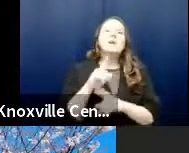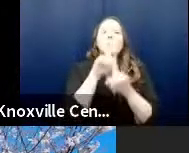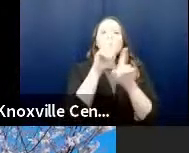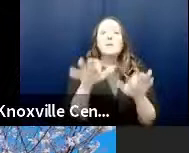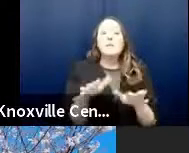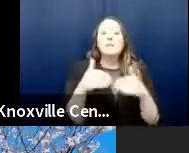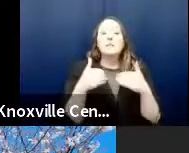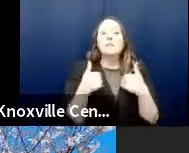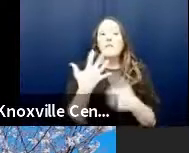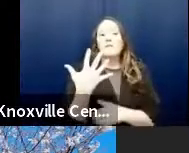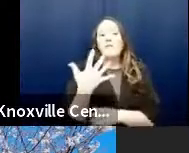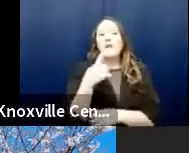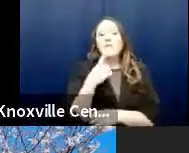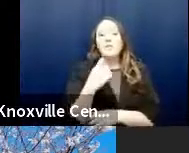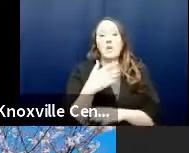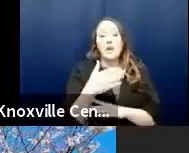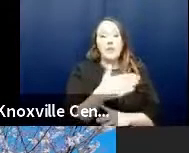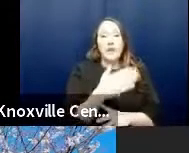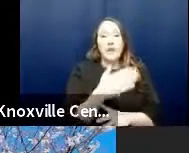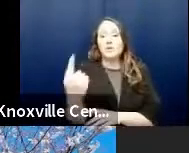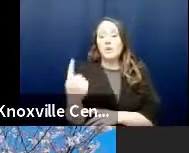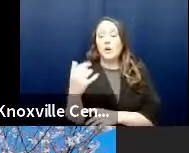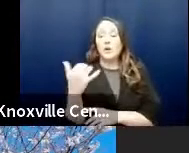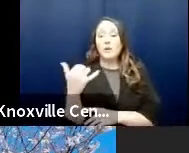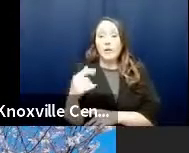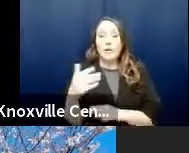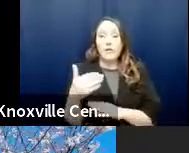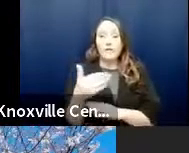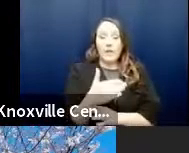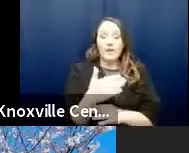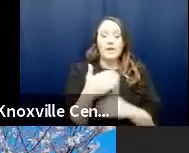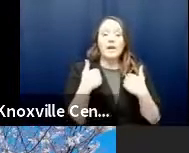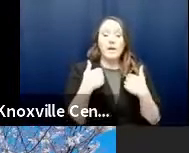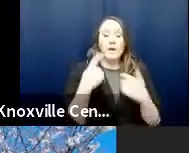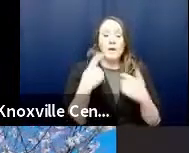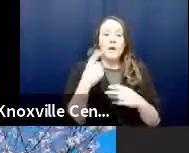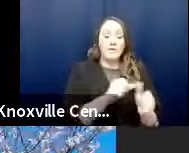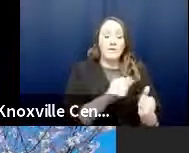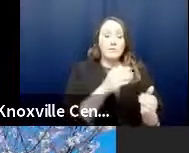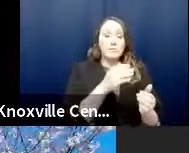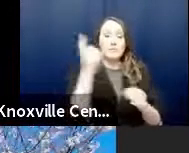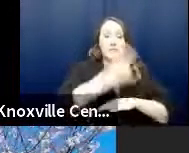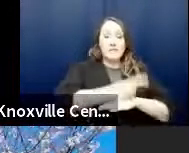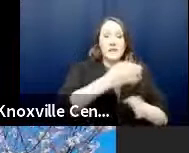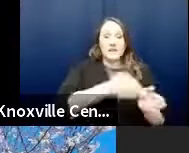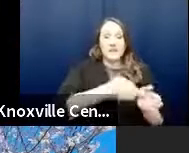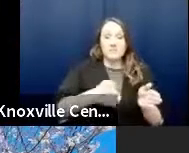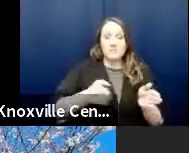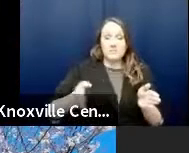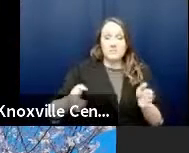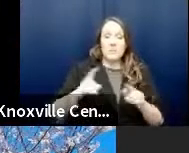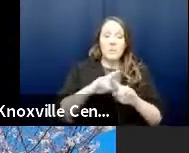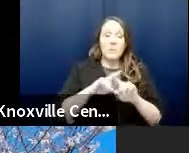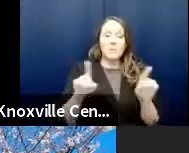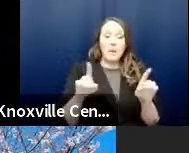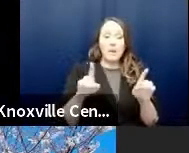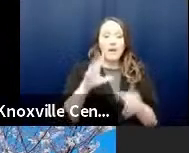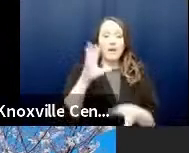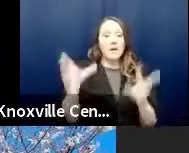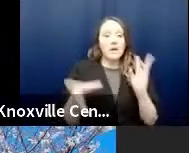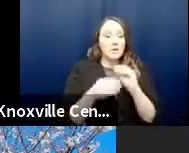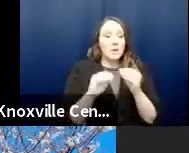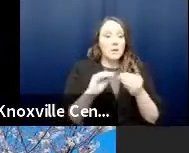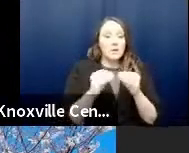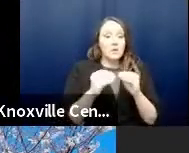have 5 red flags and 1 yellow flag, and there were consecutive days of flags during this time period. However, the total number of